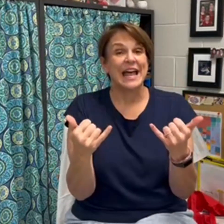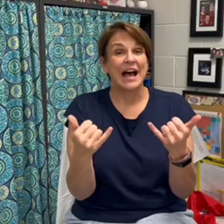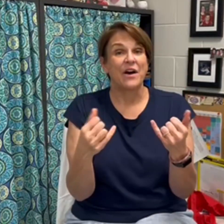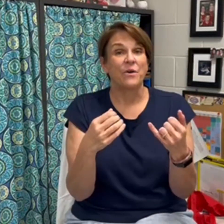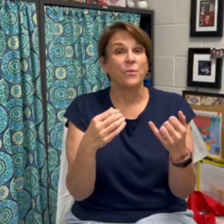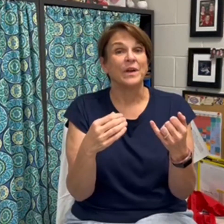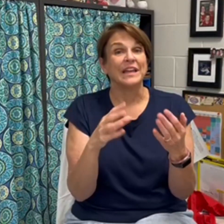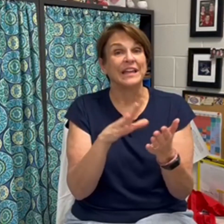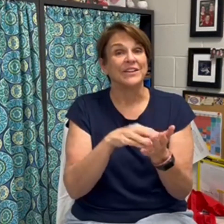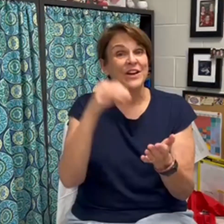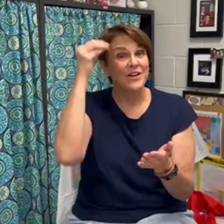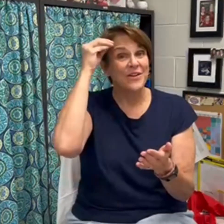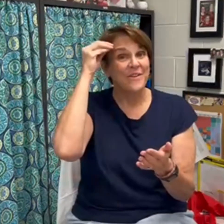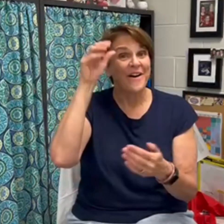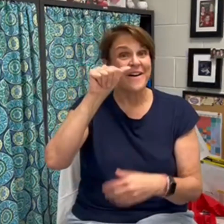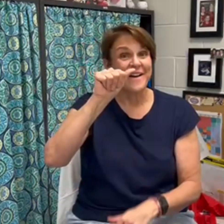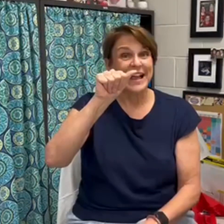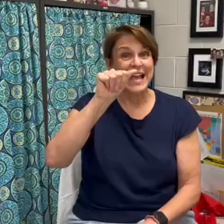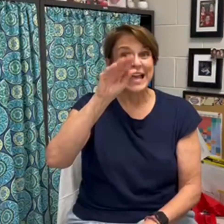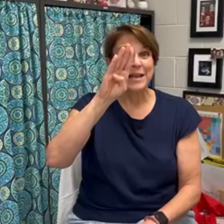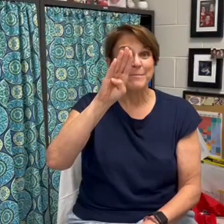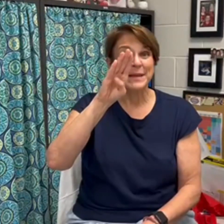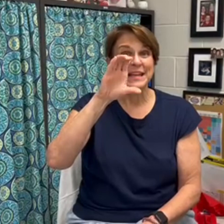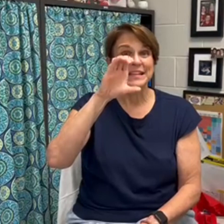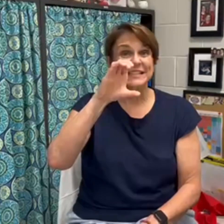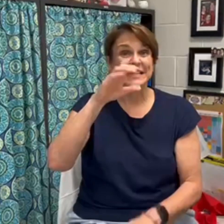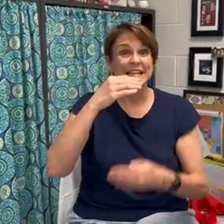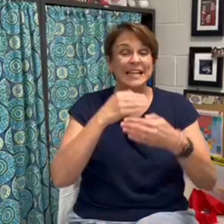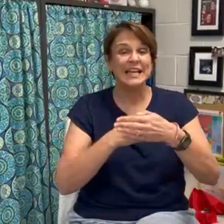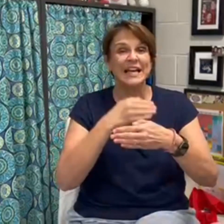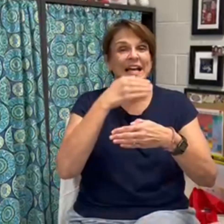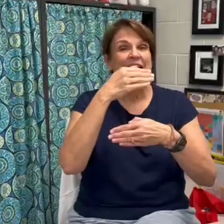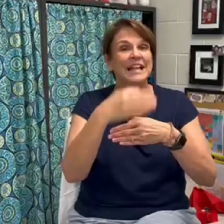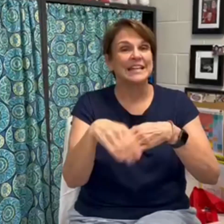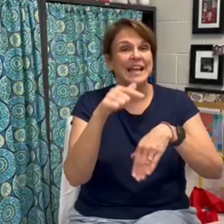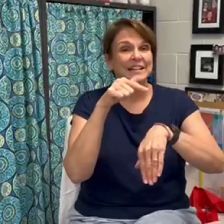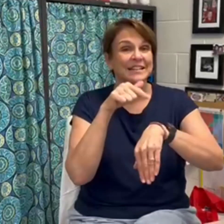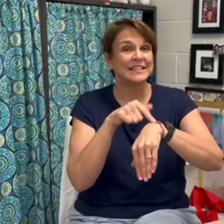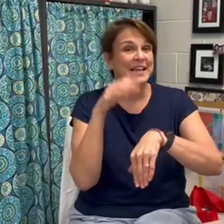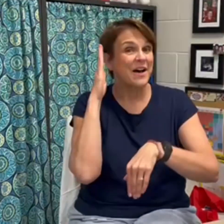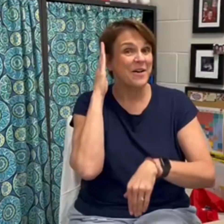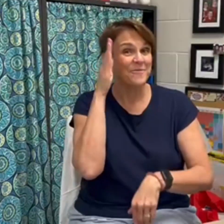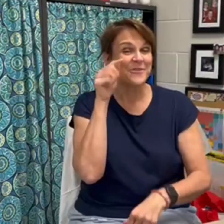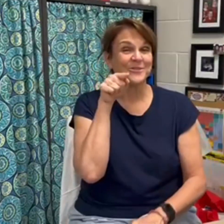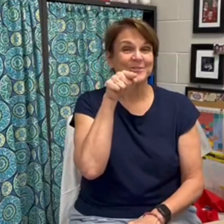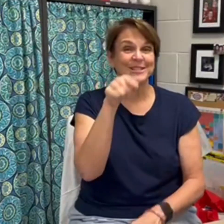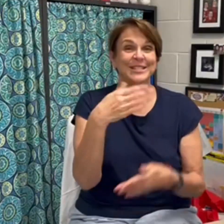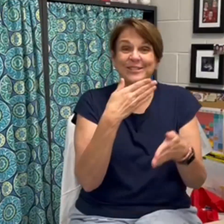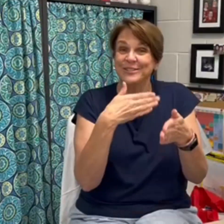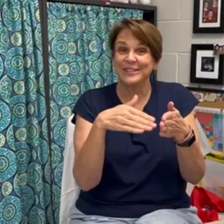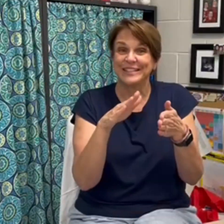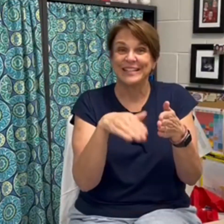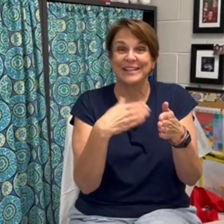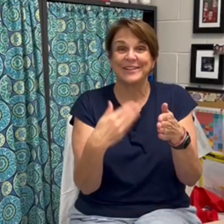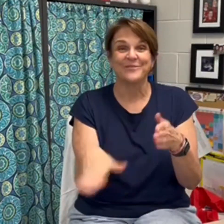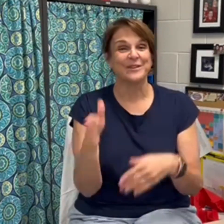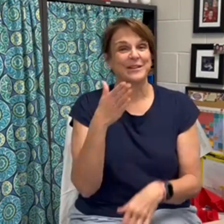Now we know our A, B, C. Next time, won't you sing with